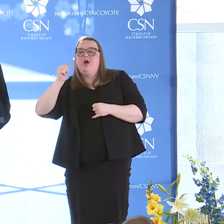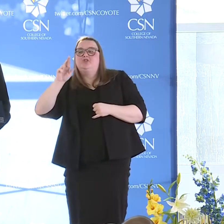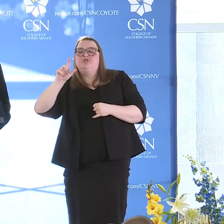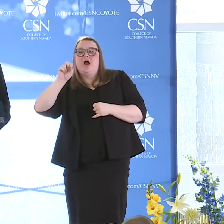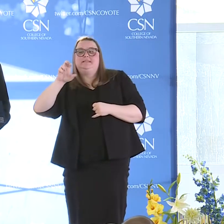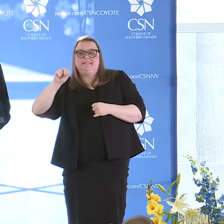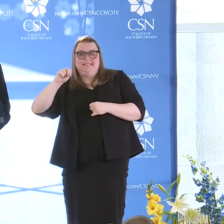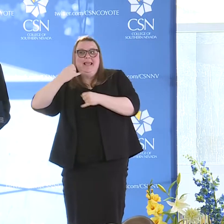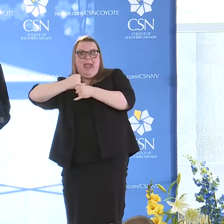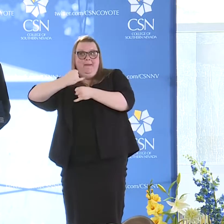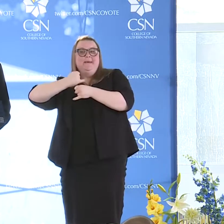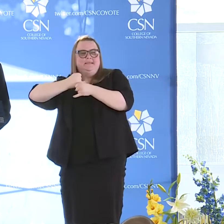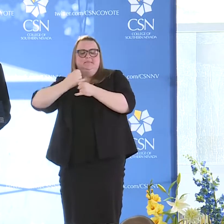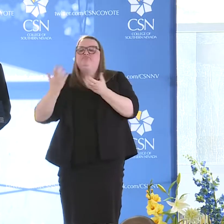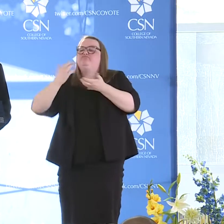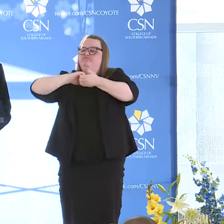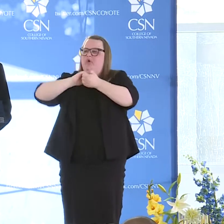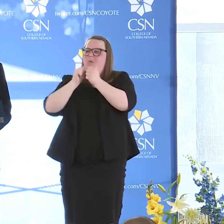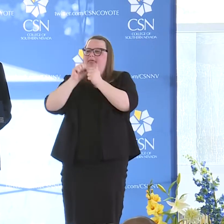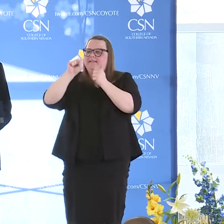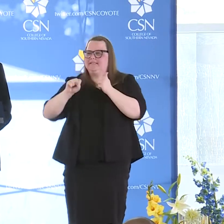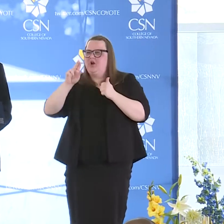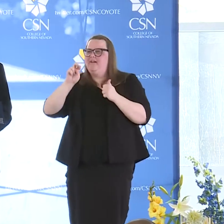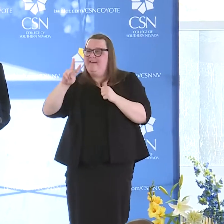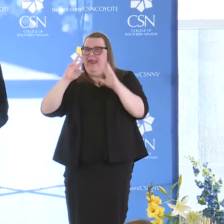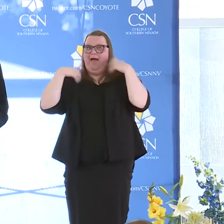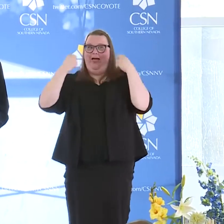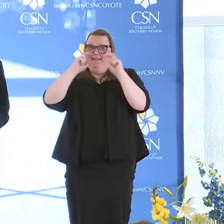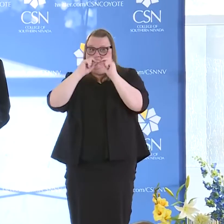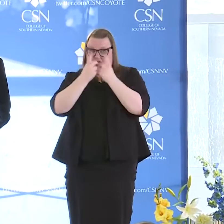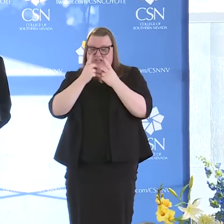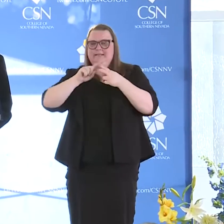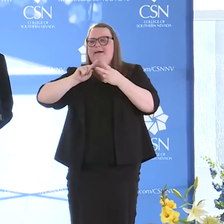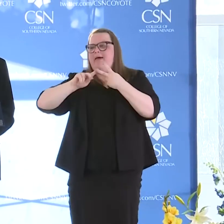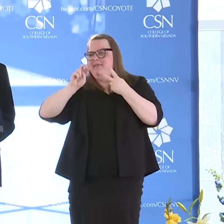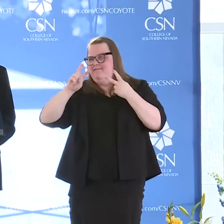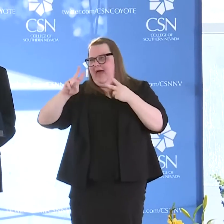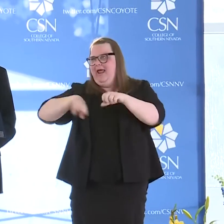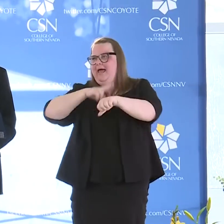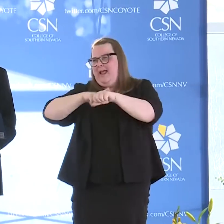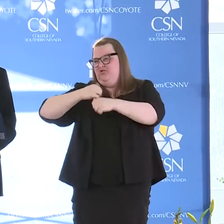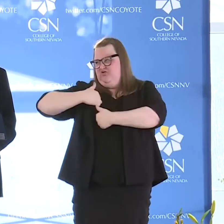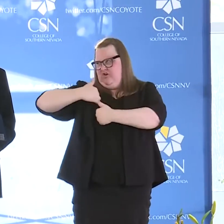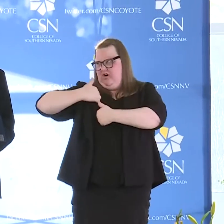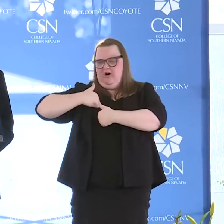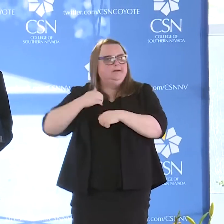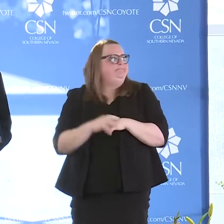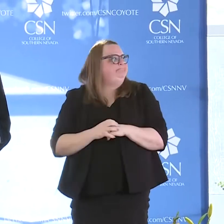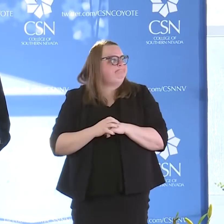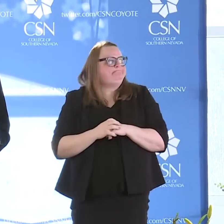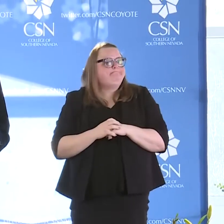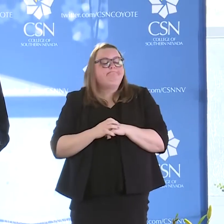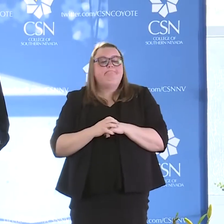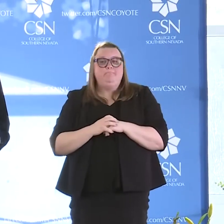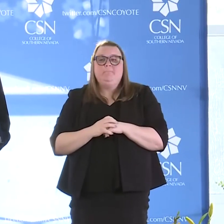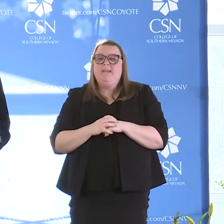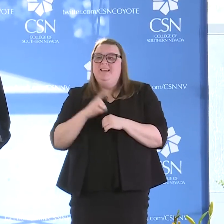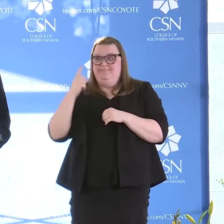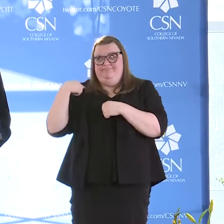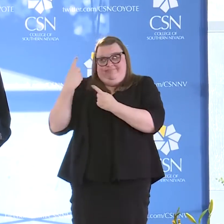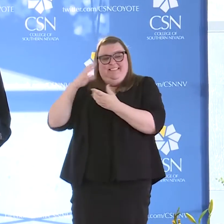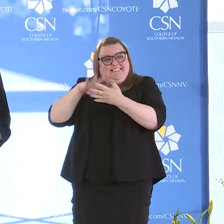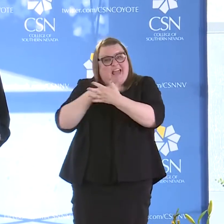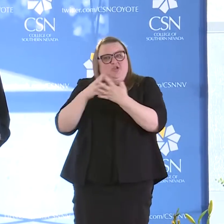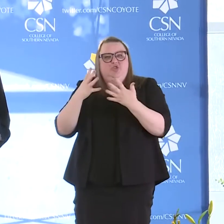in partnership with the Southern Nevada Health District and the Nevada National Guard. While they were scheduled to end these sites